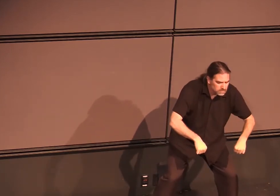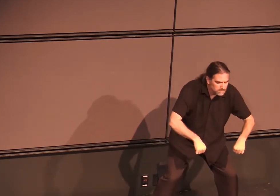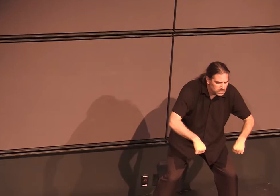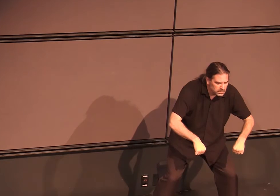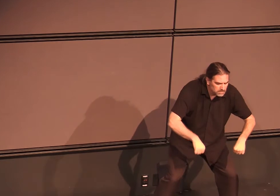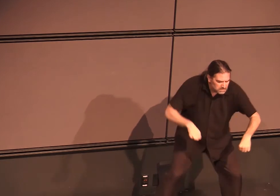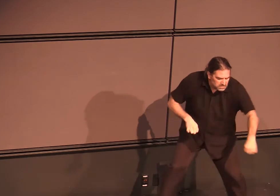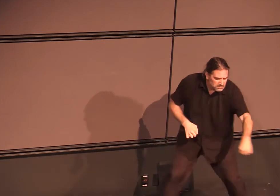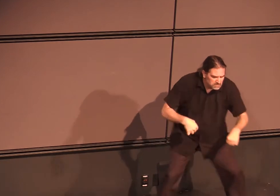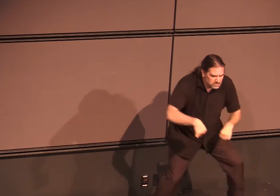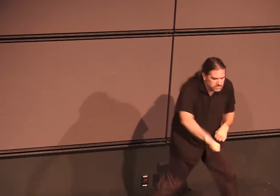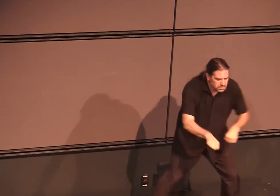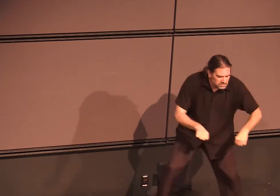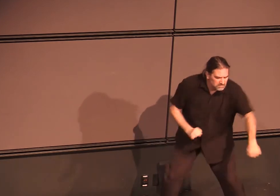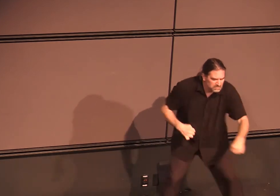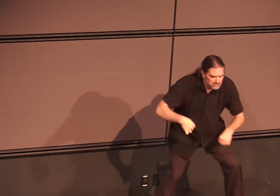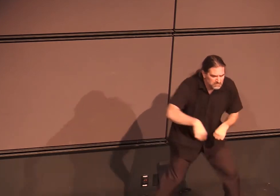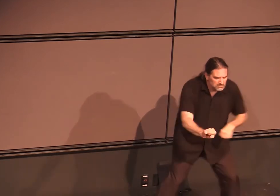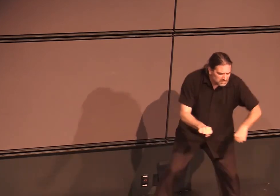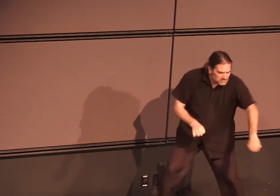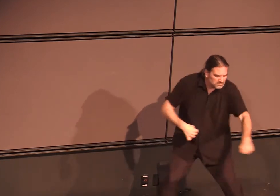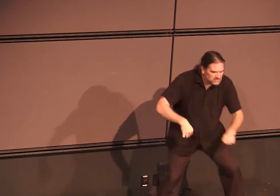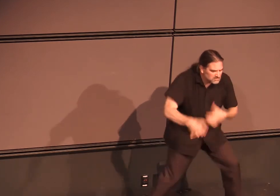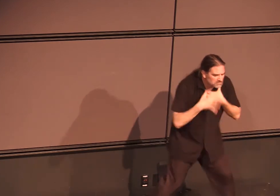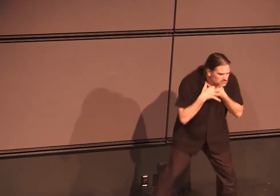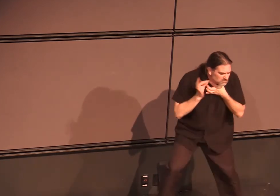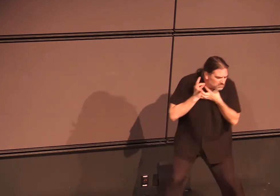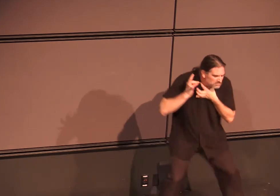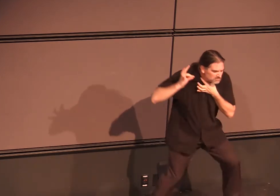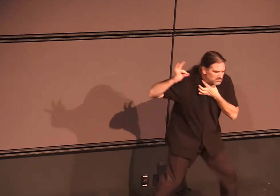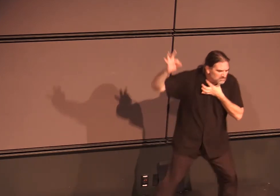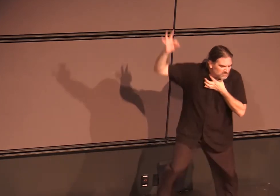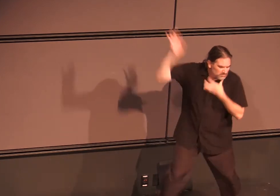Experienced run. Charlie searches for